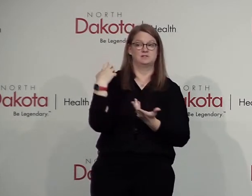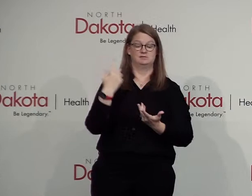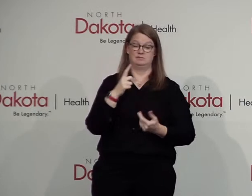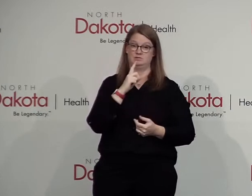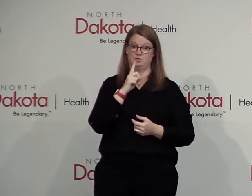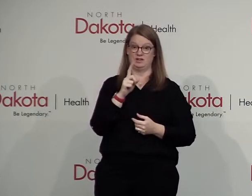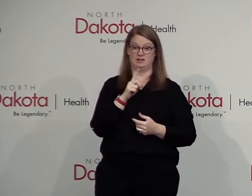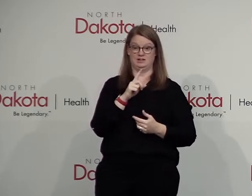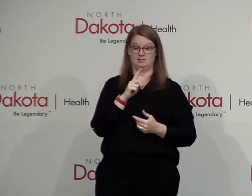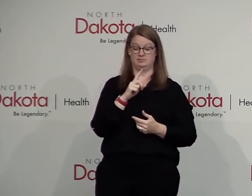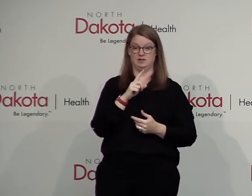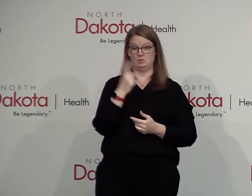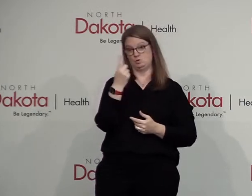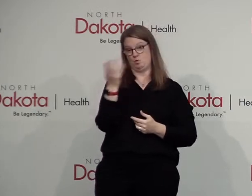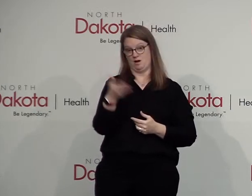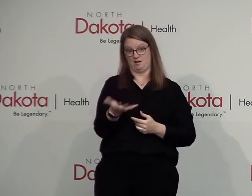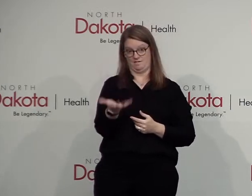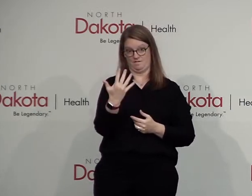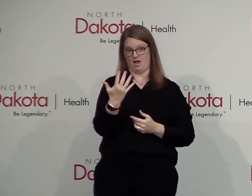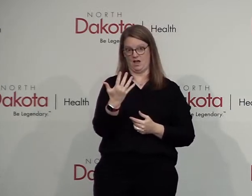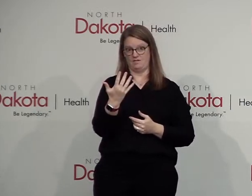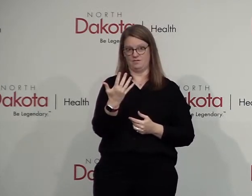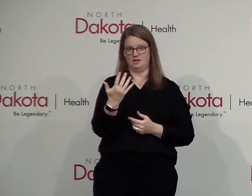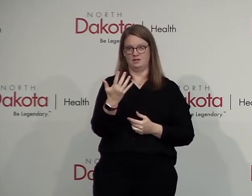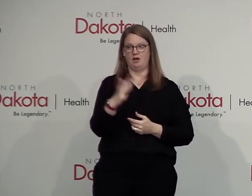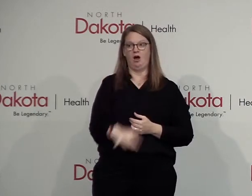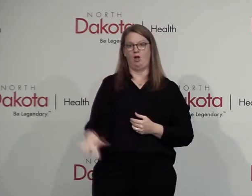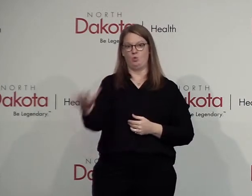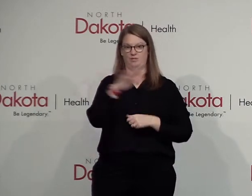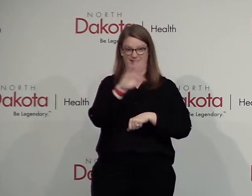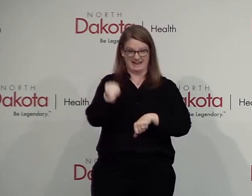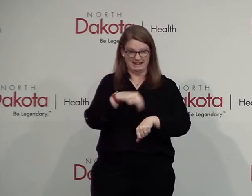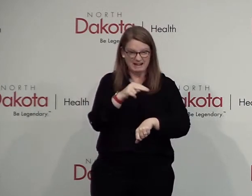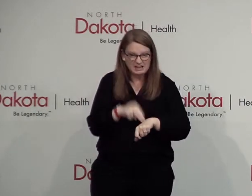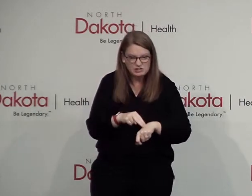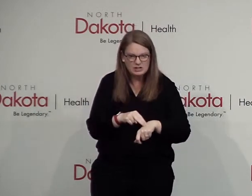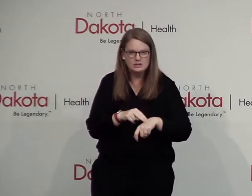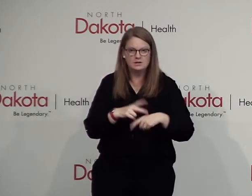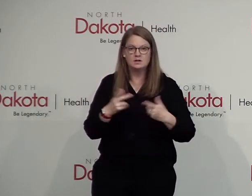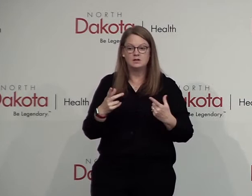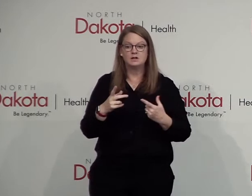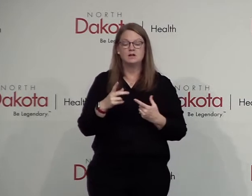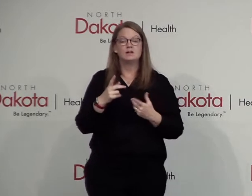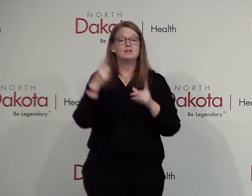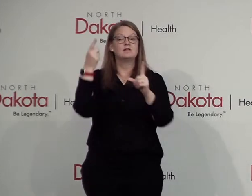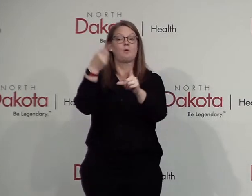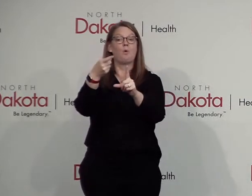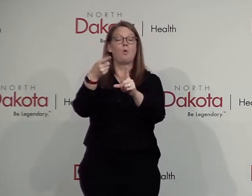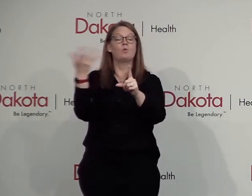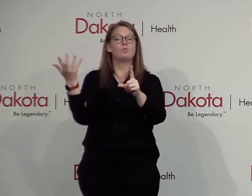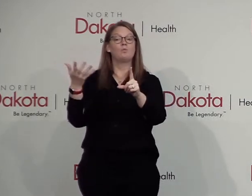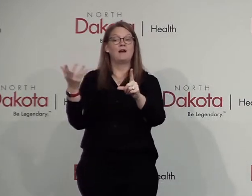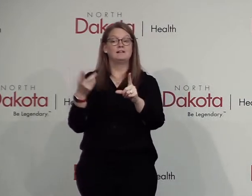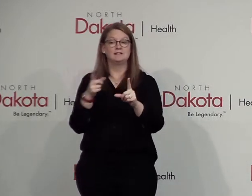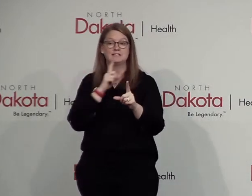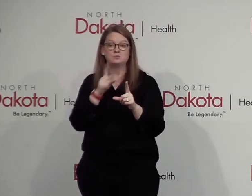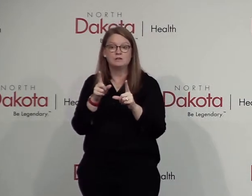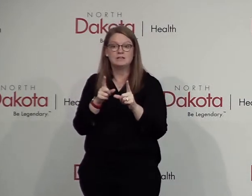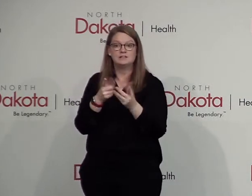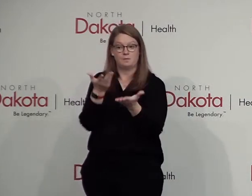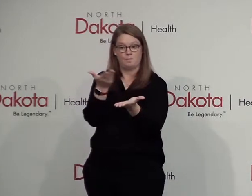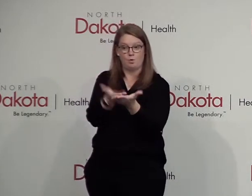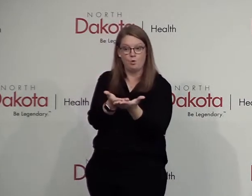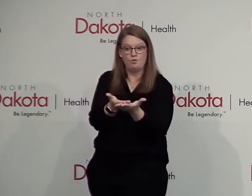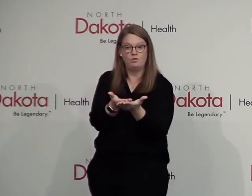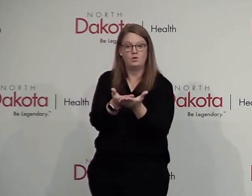public health demonstration sites in the nation. It was an effort to try to prove with data and clinically that